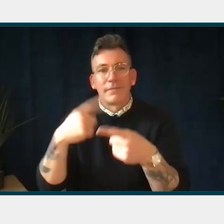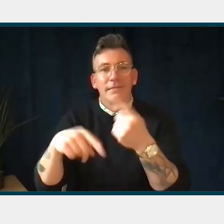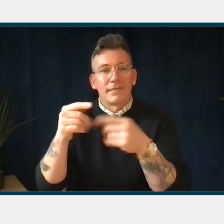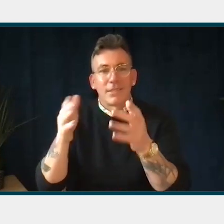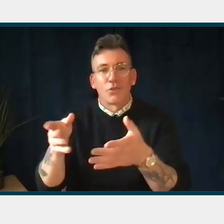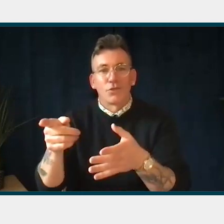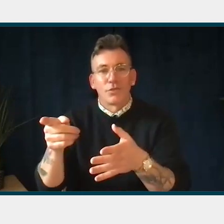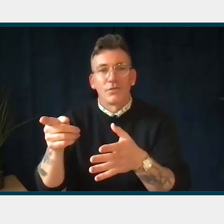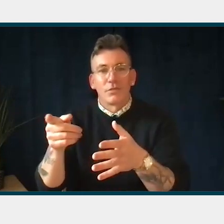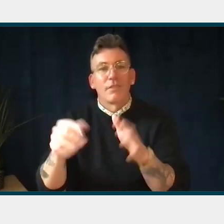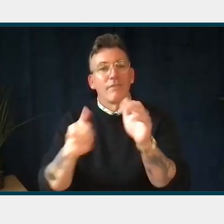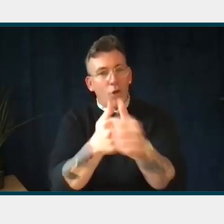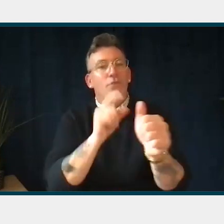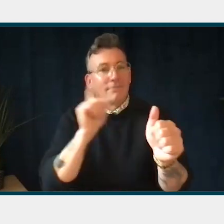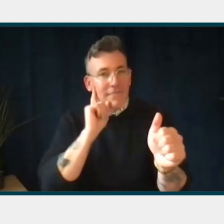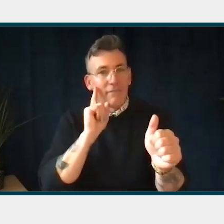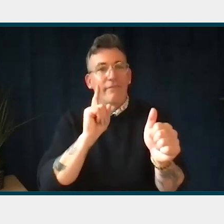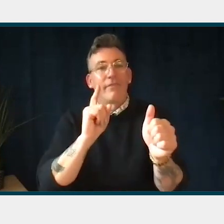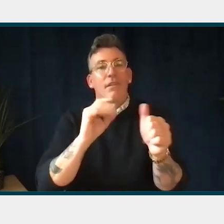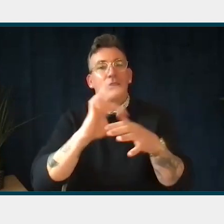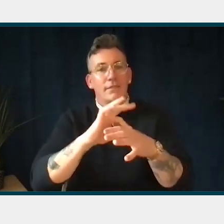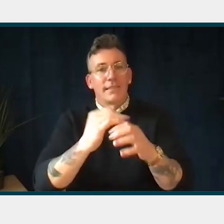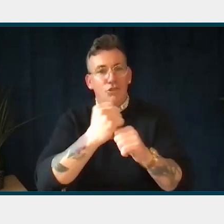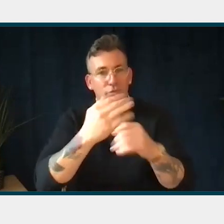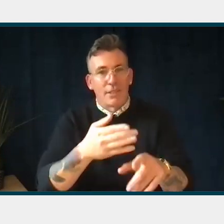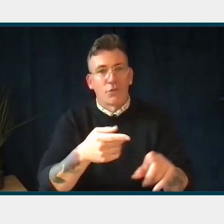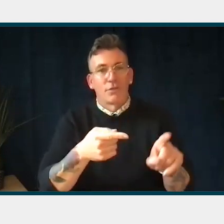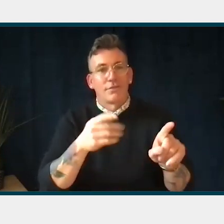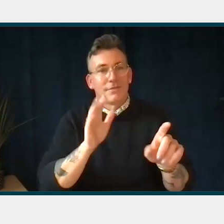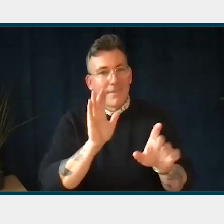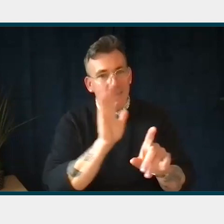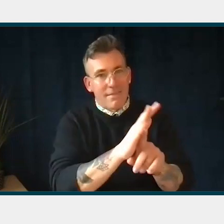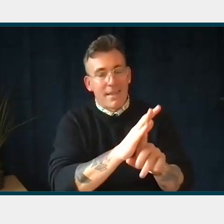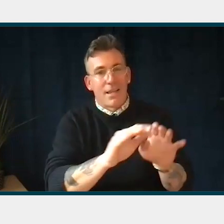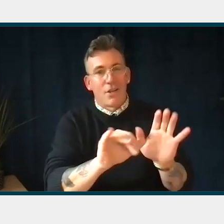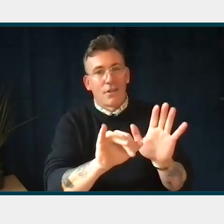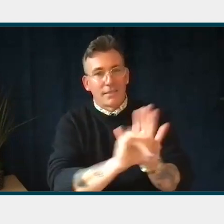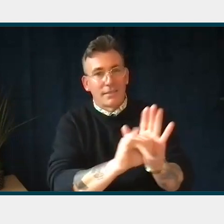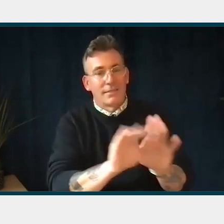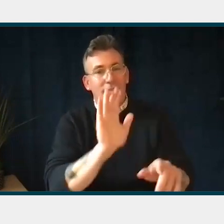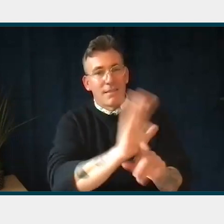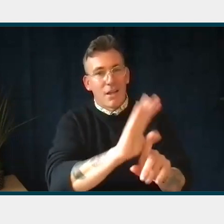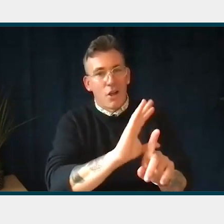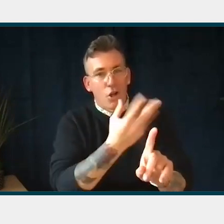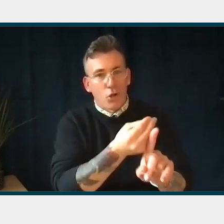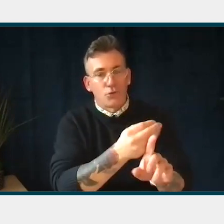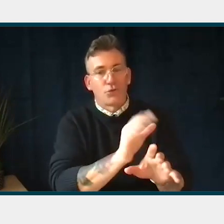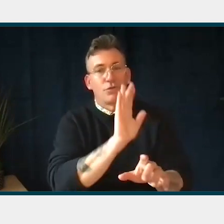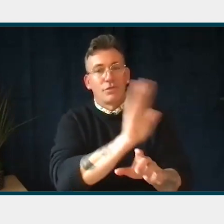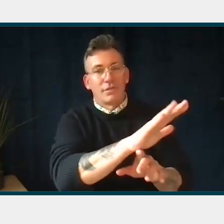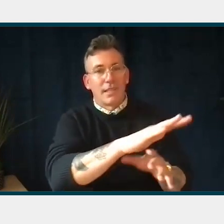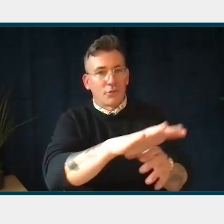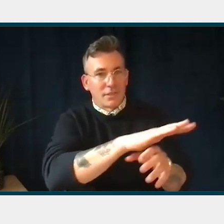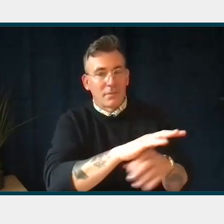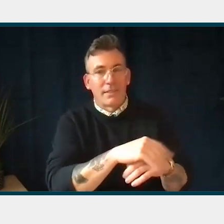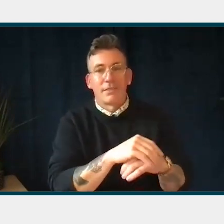ignore the hearing folks. Ignore those signers. Follow deaf content creators. It's their